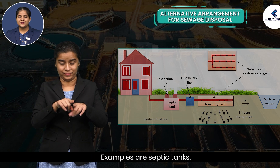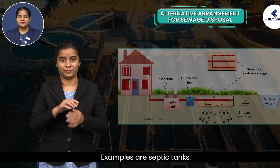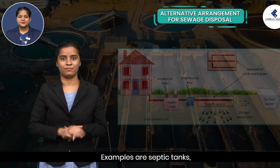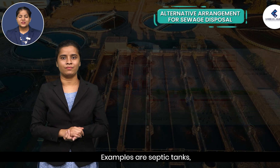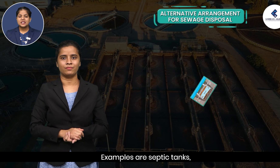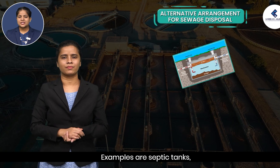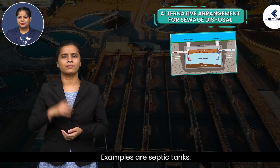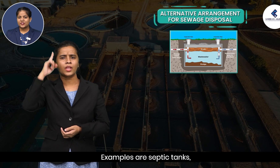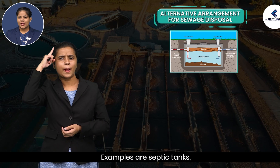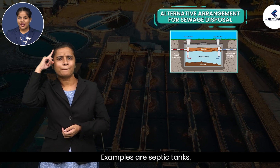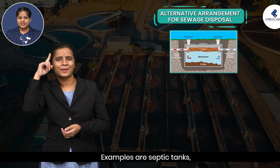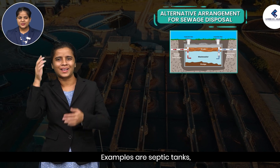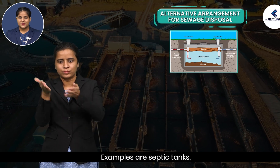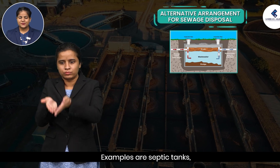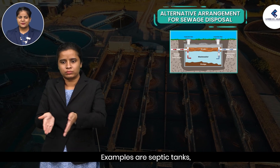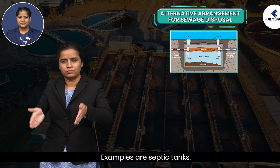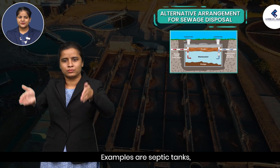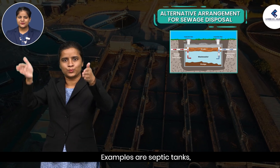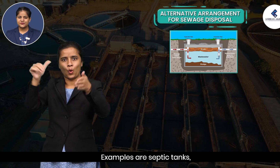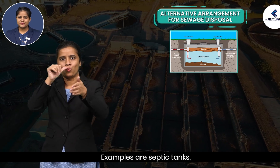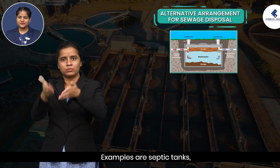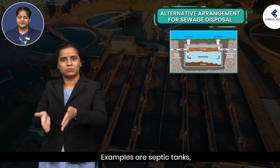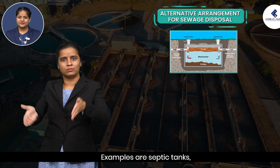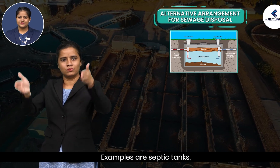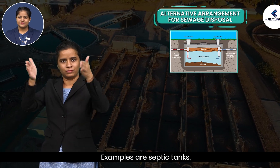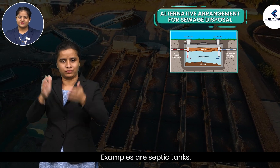Examples are septic tanks,